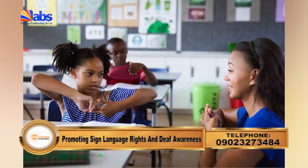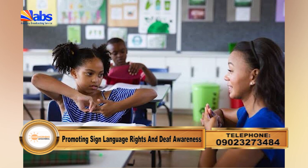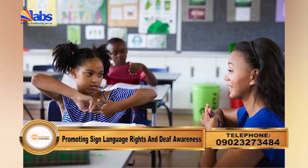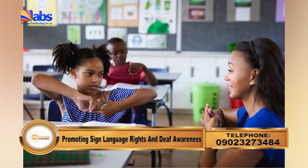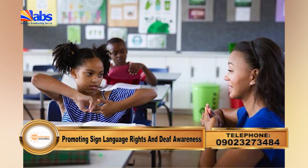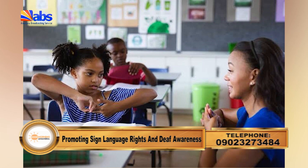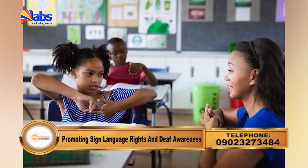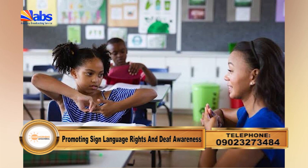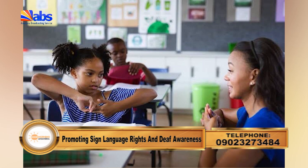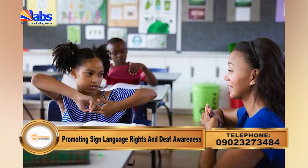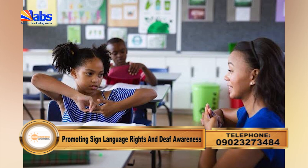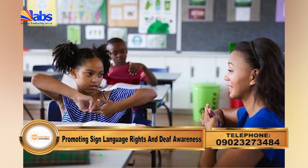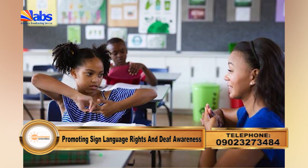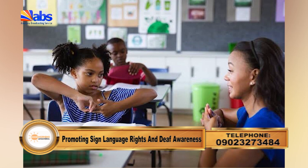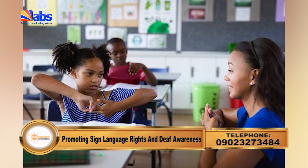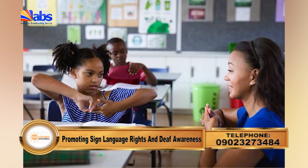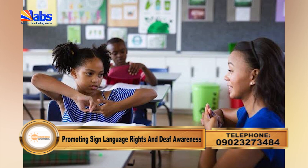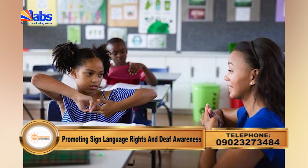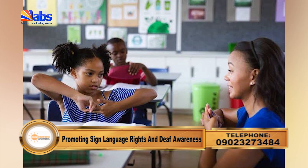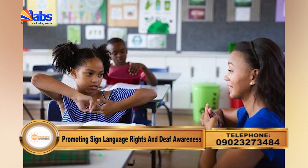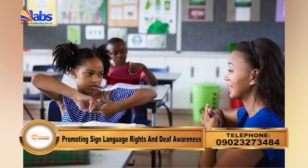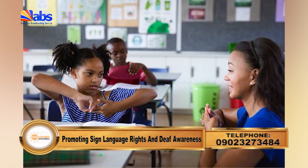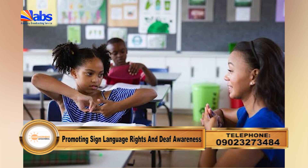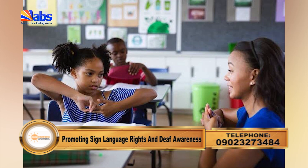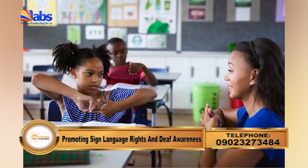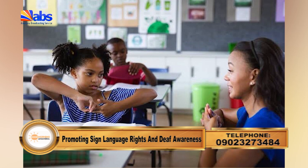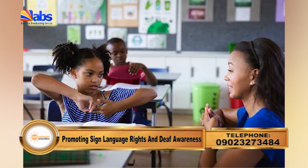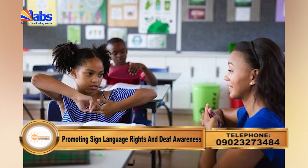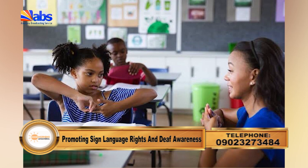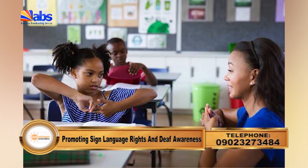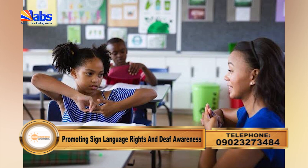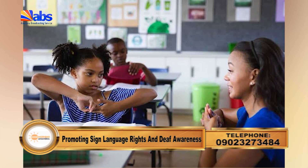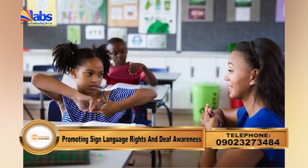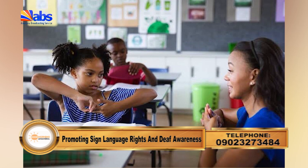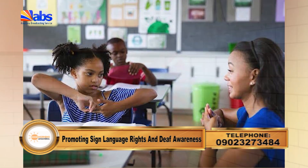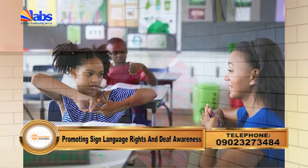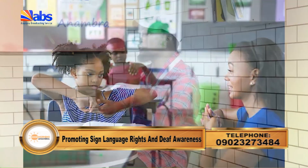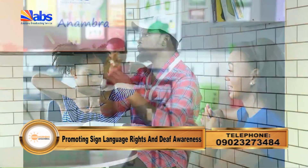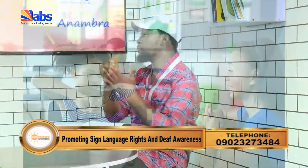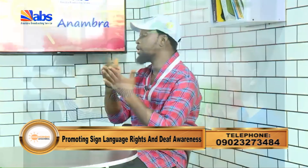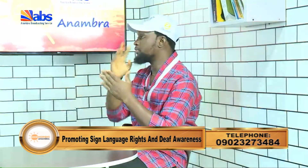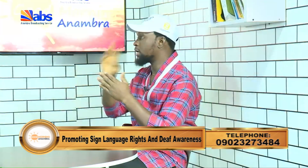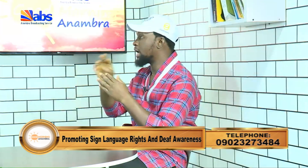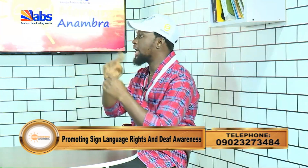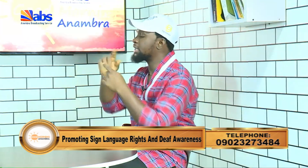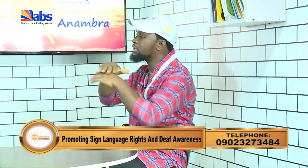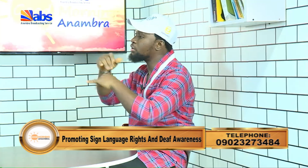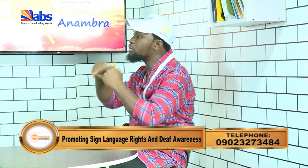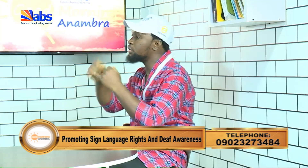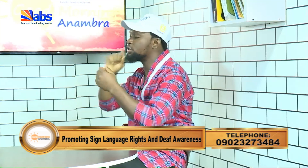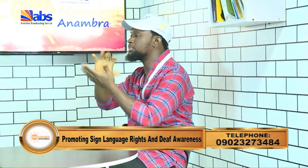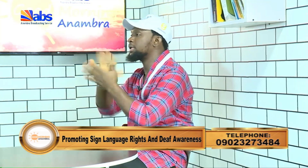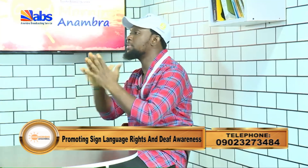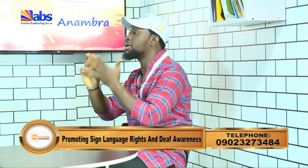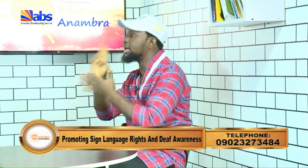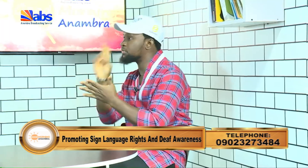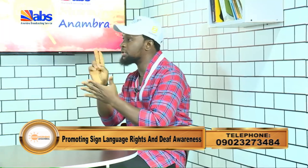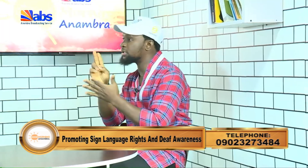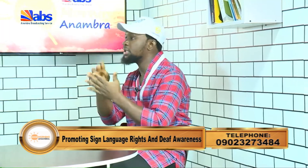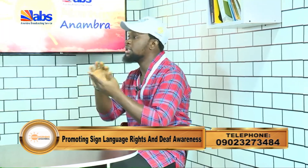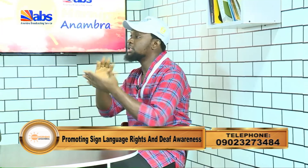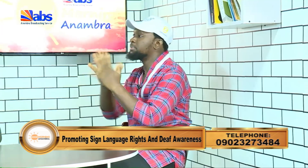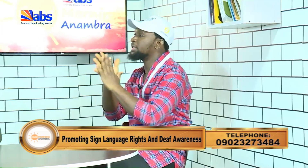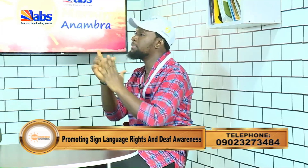the deaf person decided to contact the World Deaf Federation to see how they can contribute money for her. And in the long run, she became a